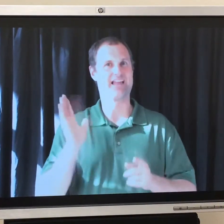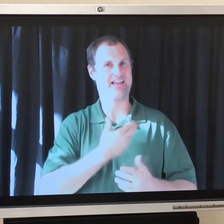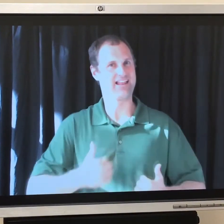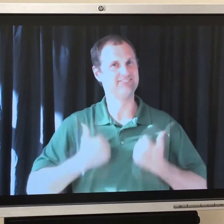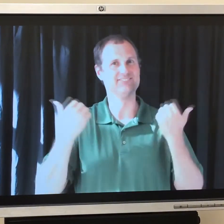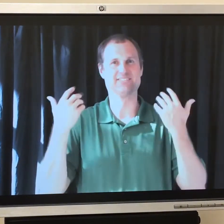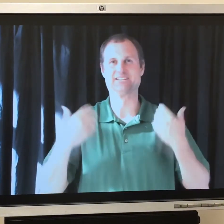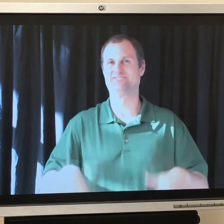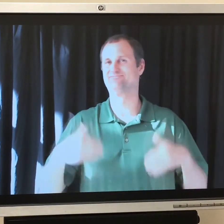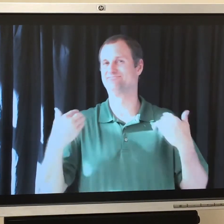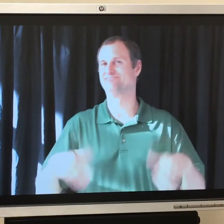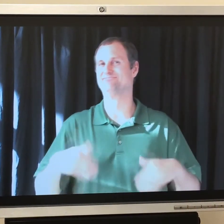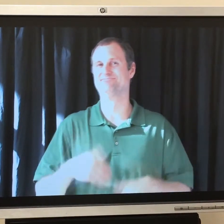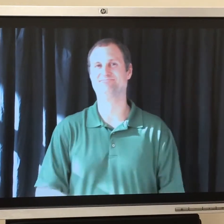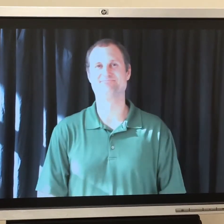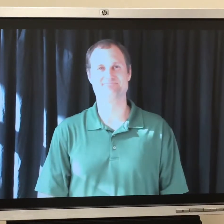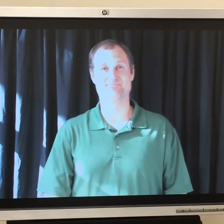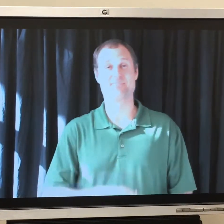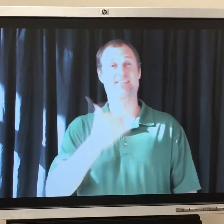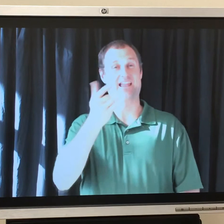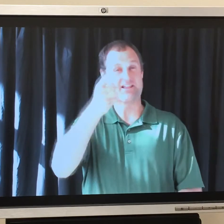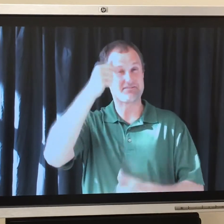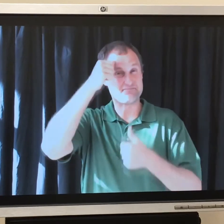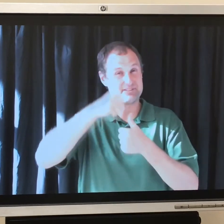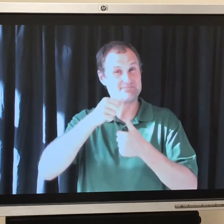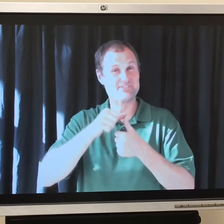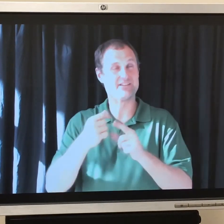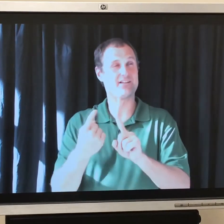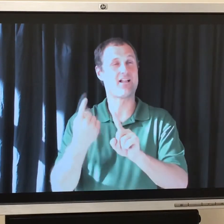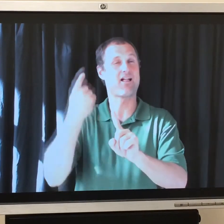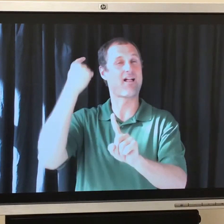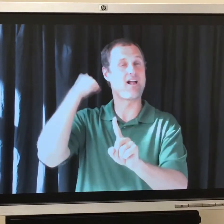And you can see that hydrogen may be a simple element, but it's very important to our lives.